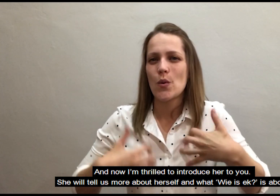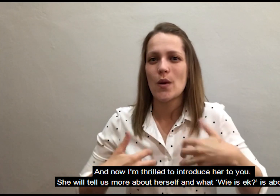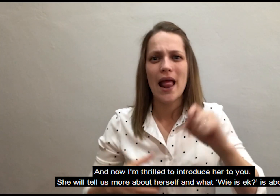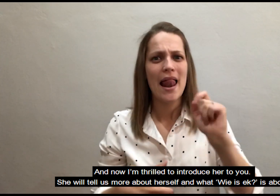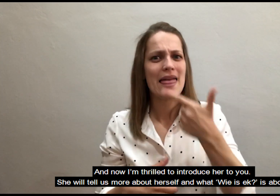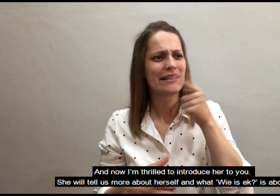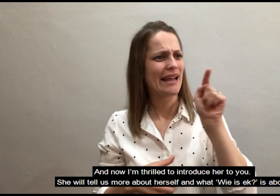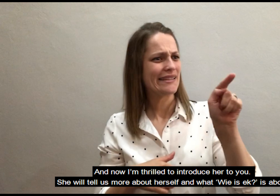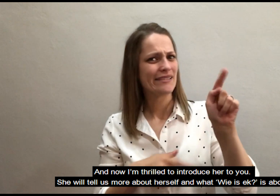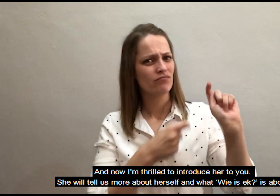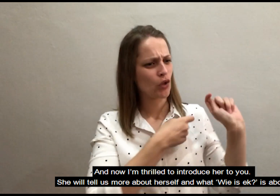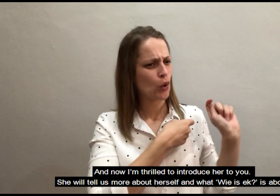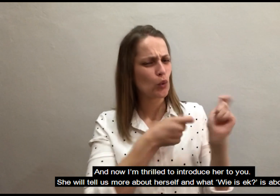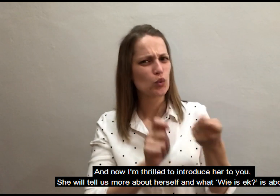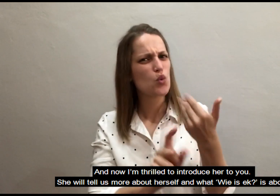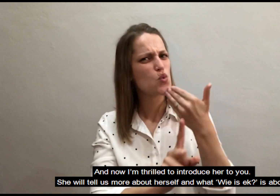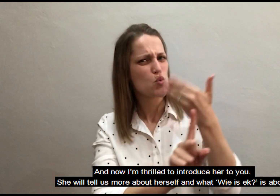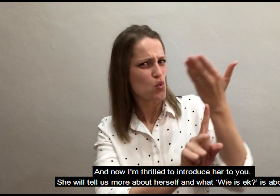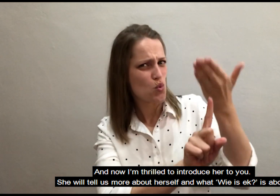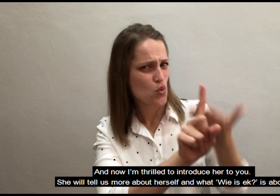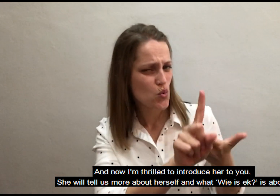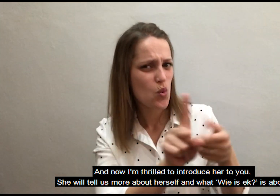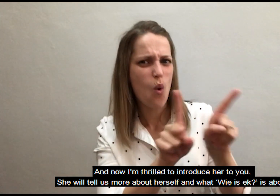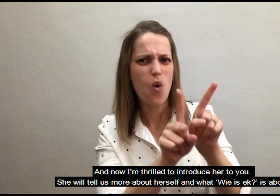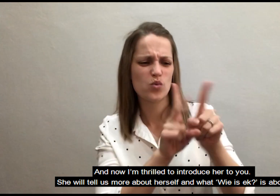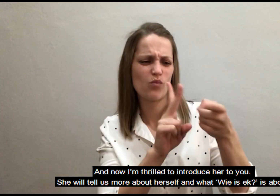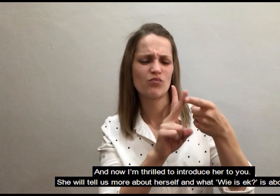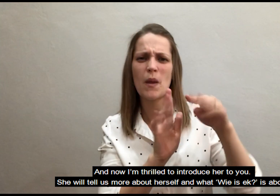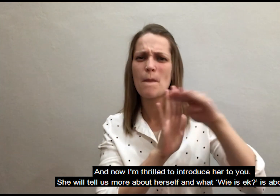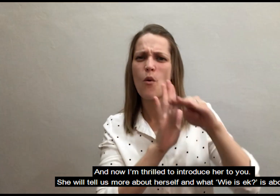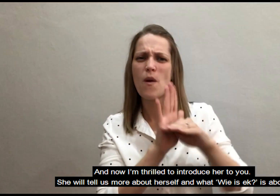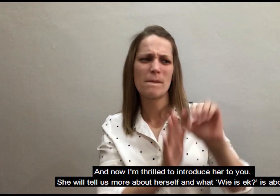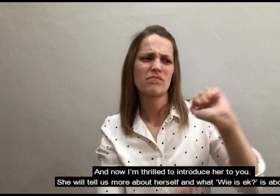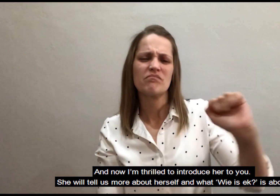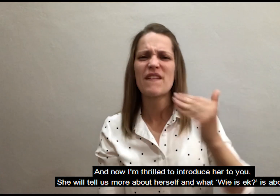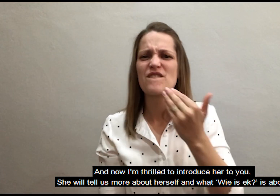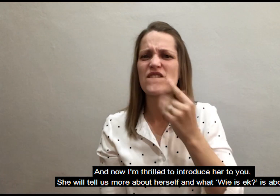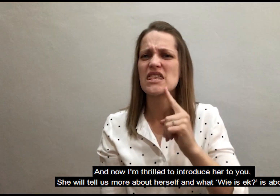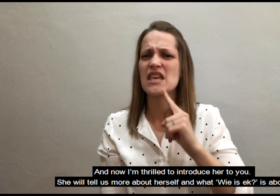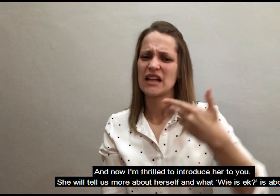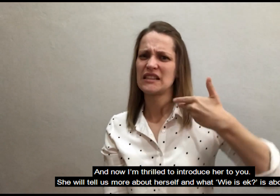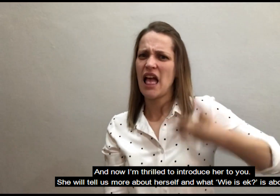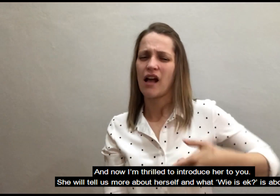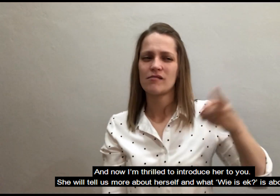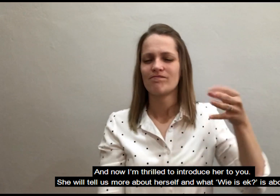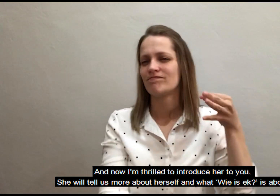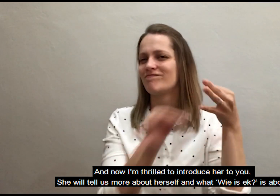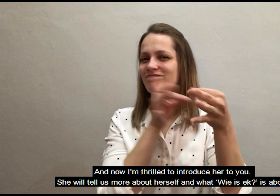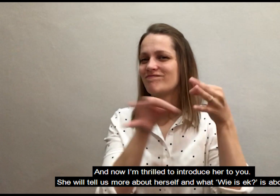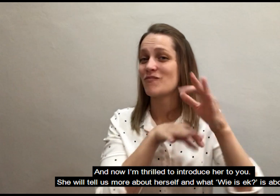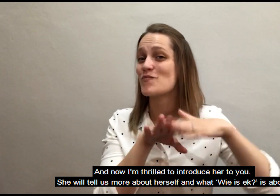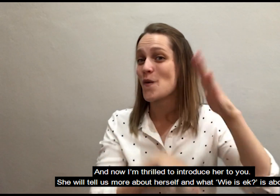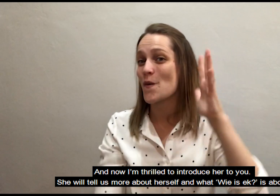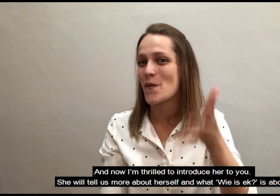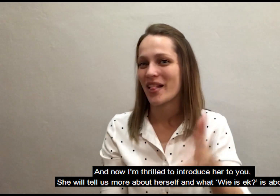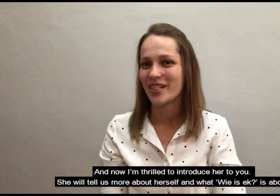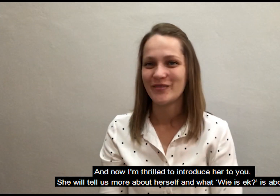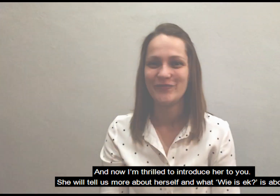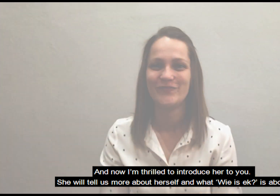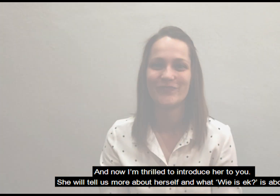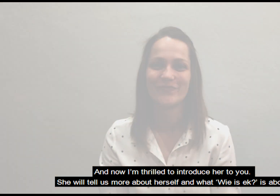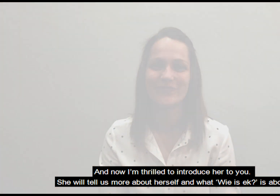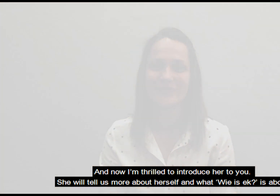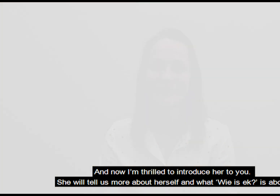And now I'm thrilled to introduce her to you, and she will tell us more about herself and what Wie is Ek is all about.